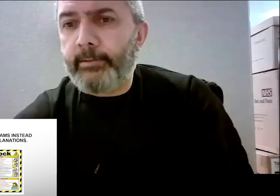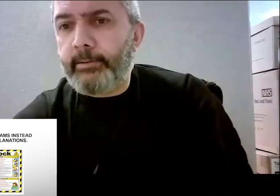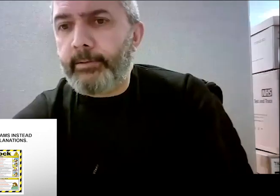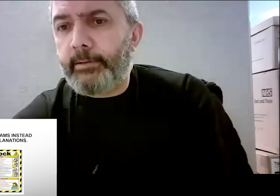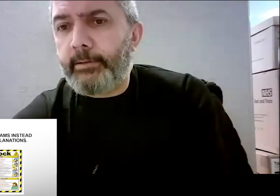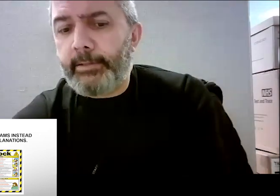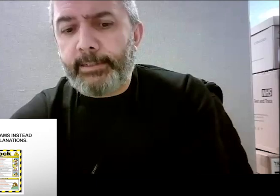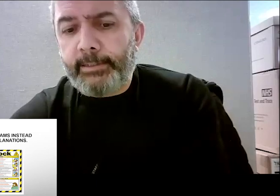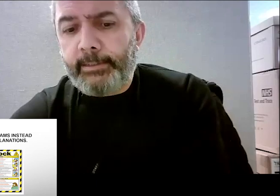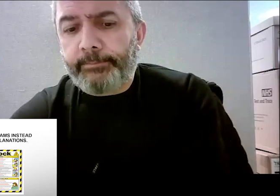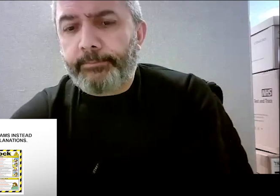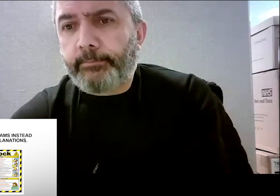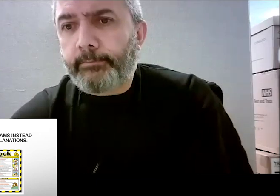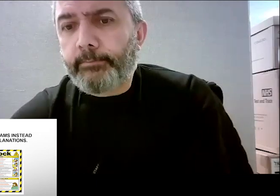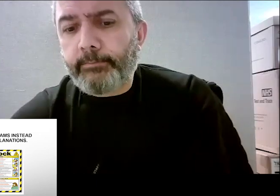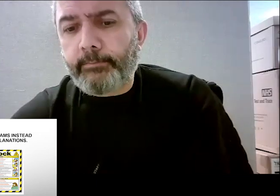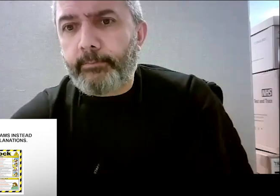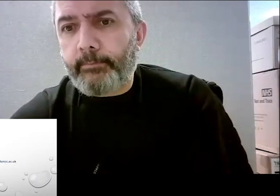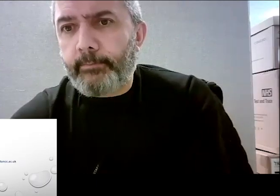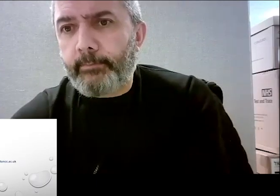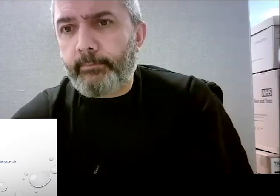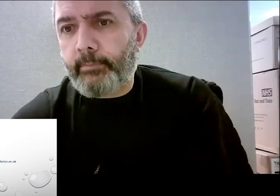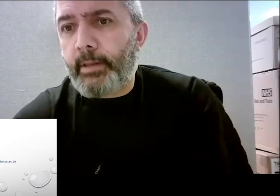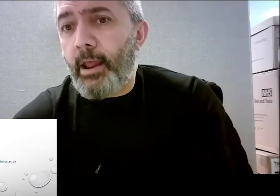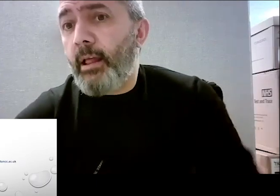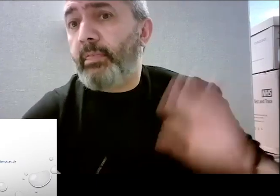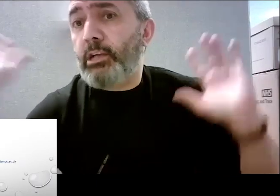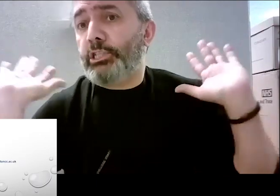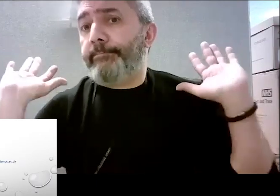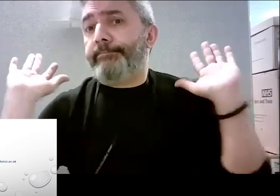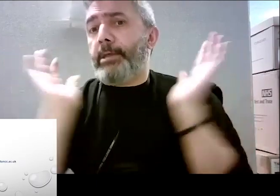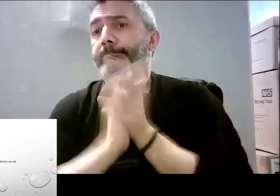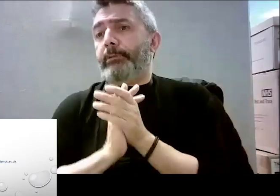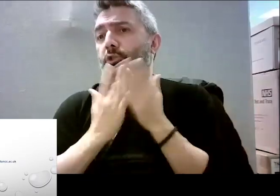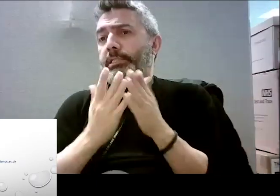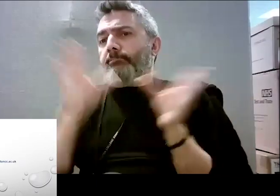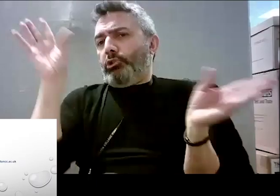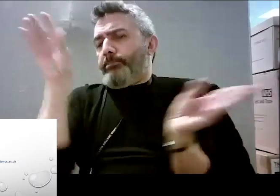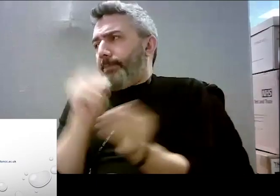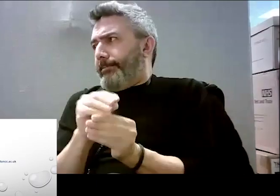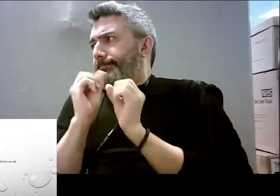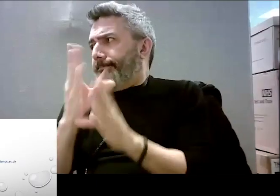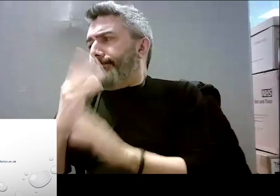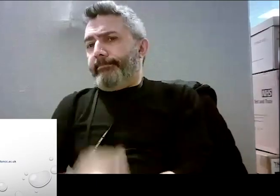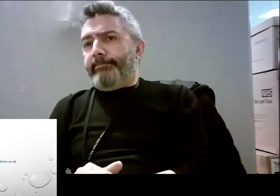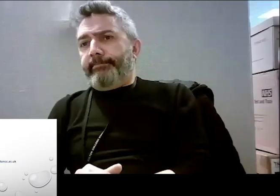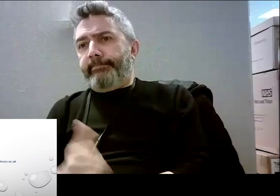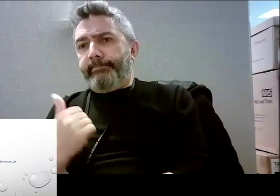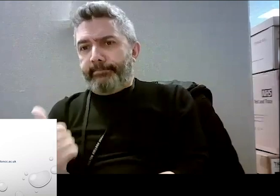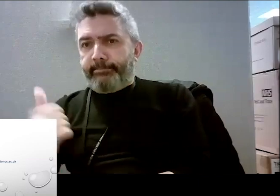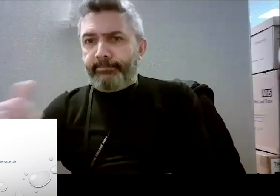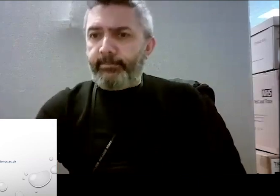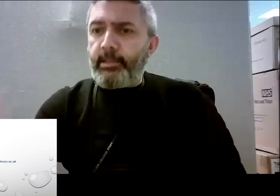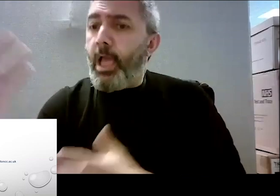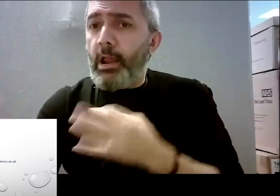people are becoming more visual with the signs and with the information. Okay, so that's just a brief summary